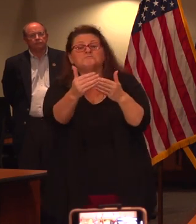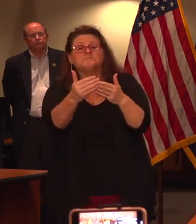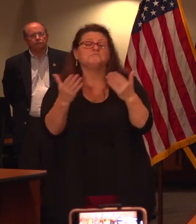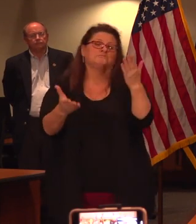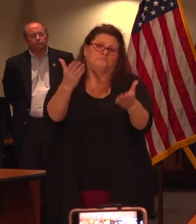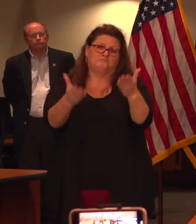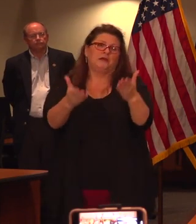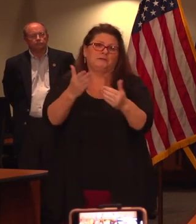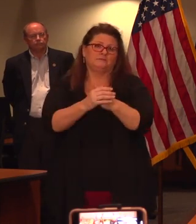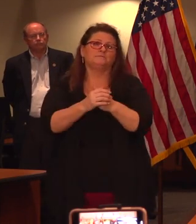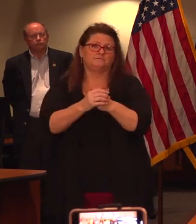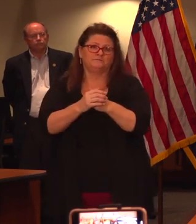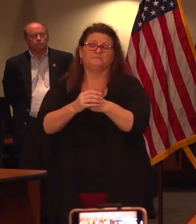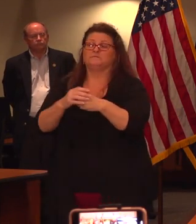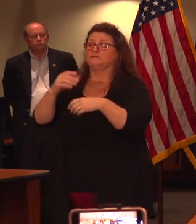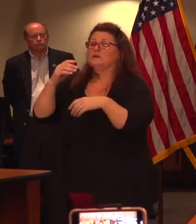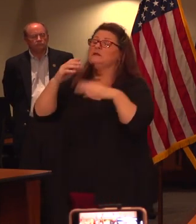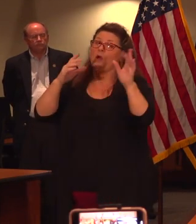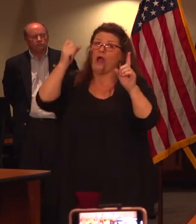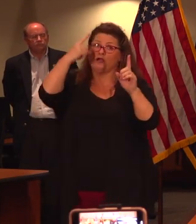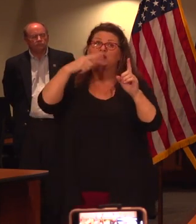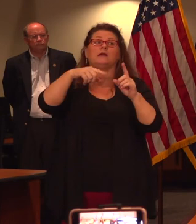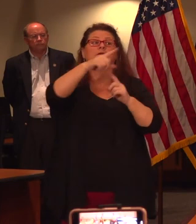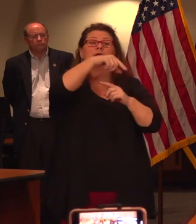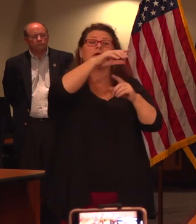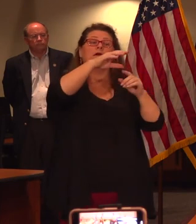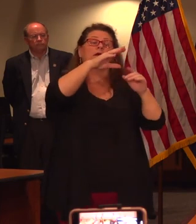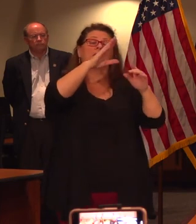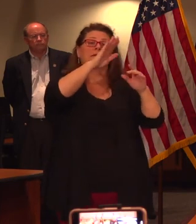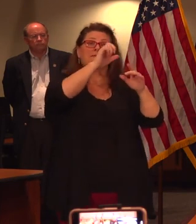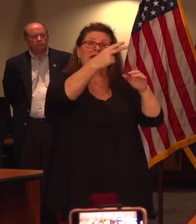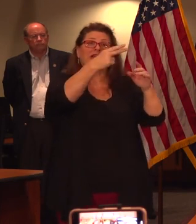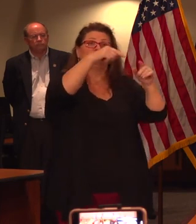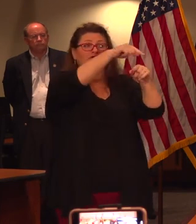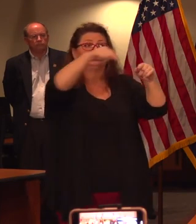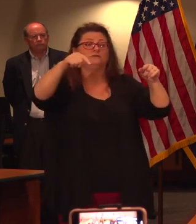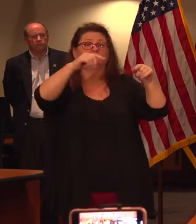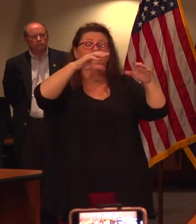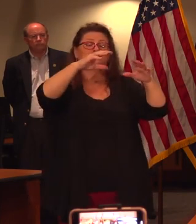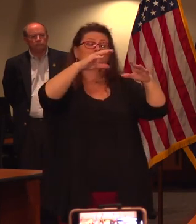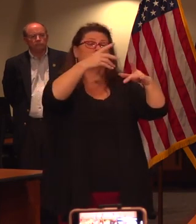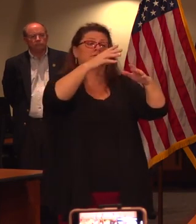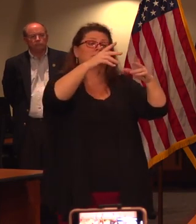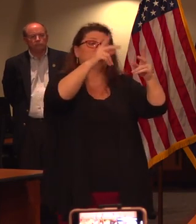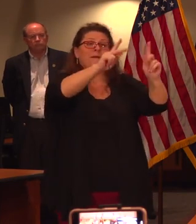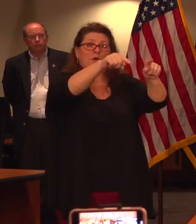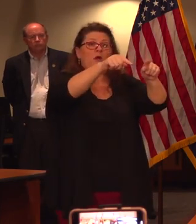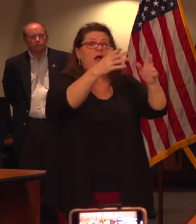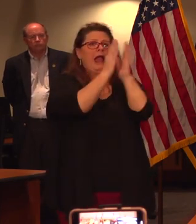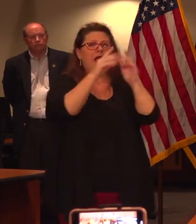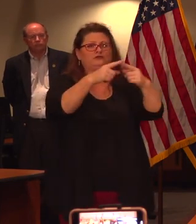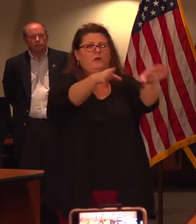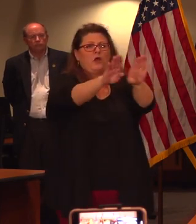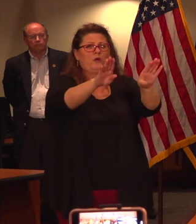We've received requests to close the beaches. We received facts. We had videos. We had law enforcement giving us reports,